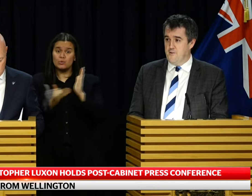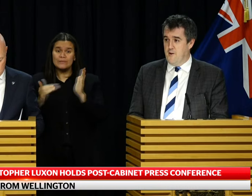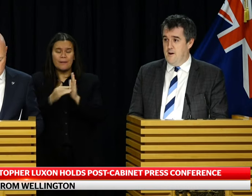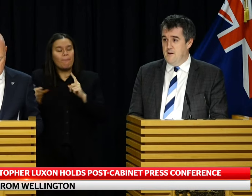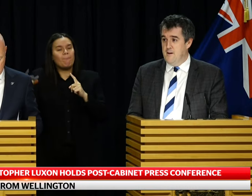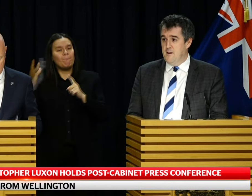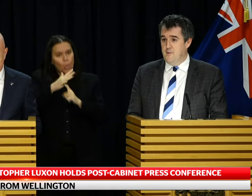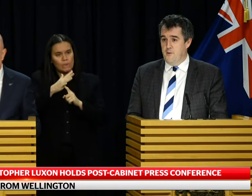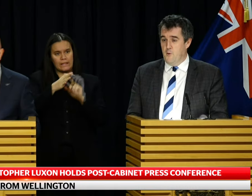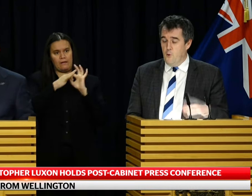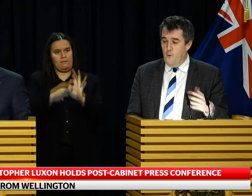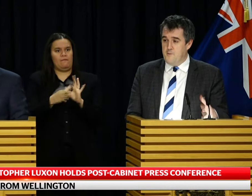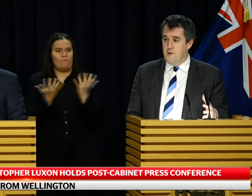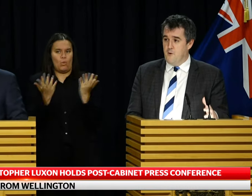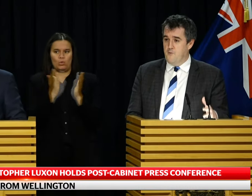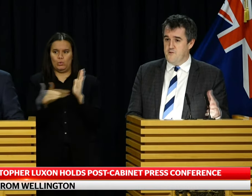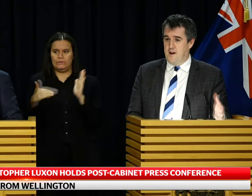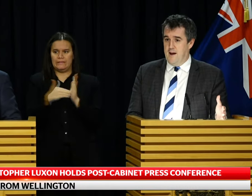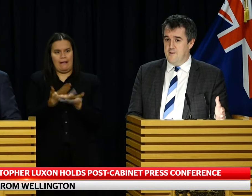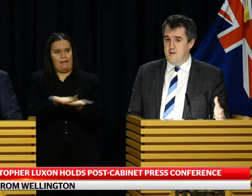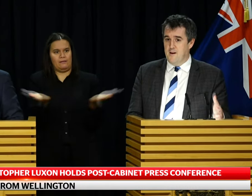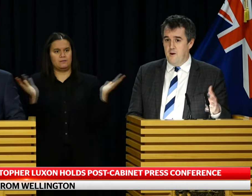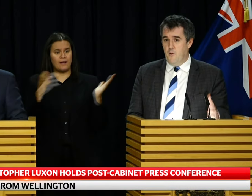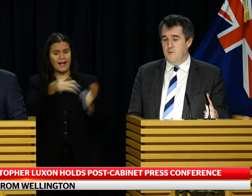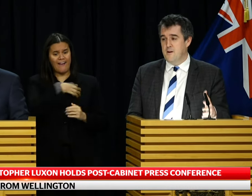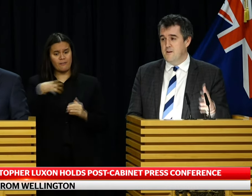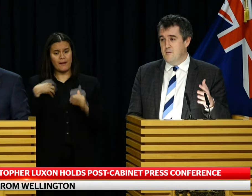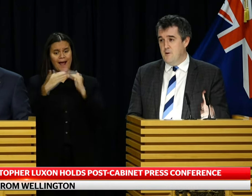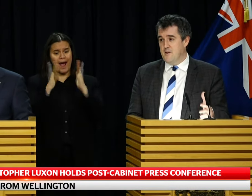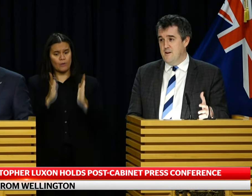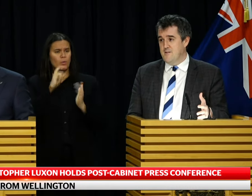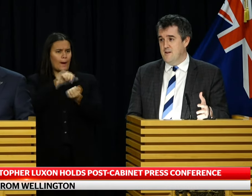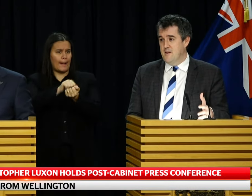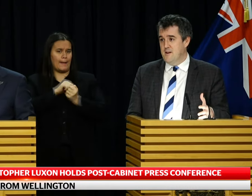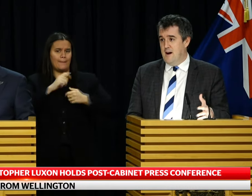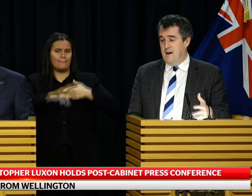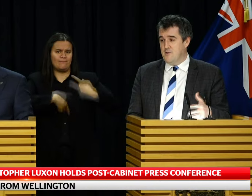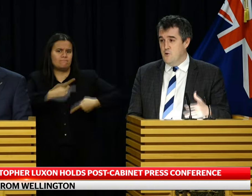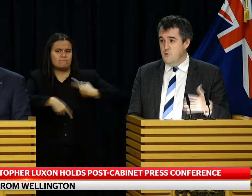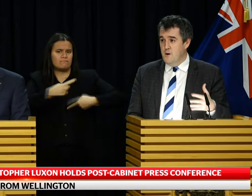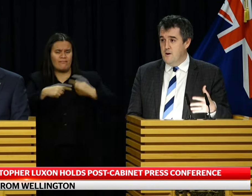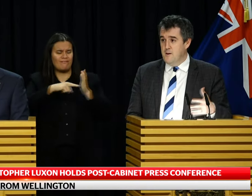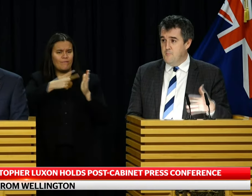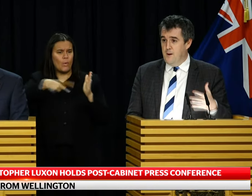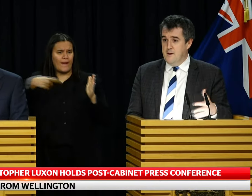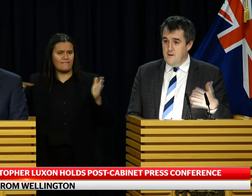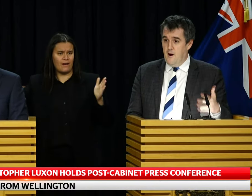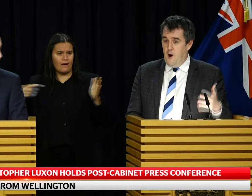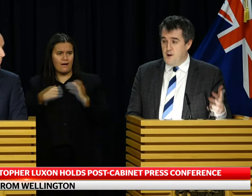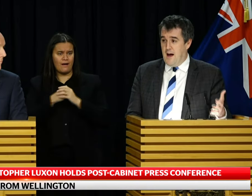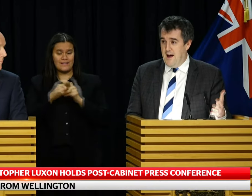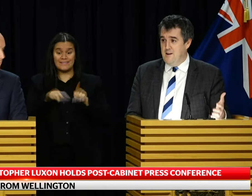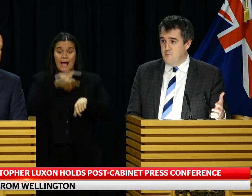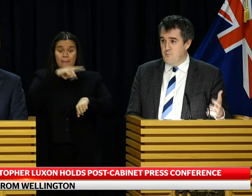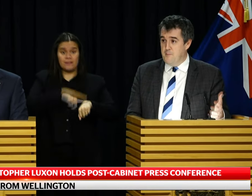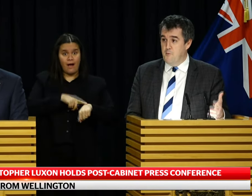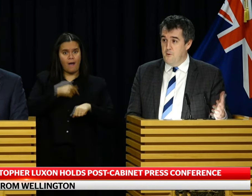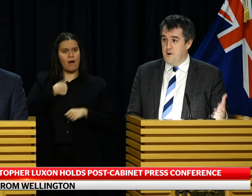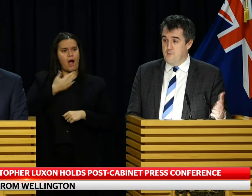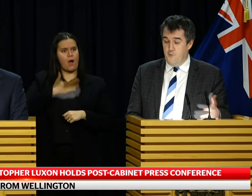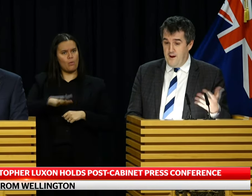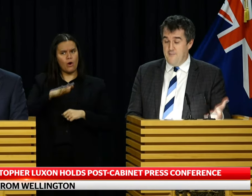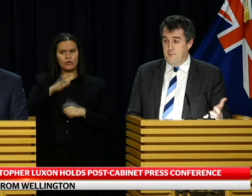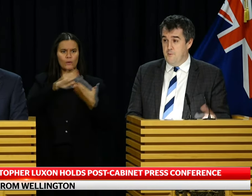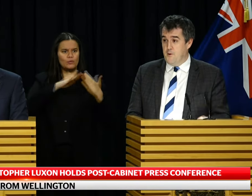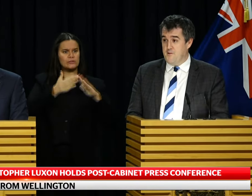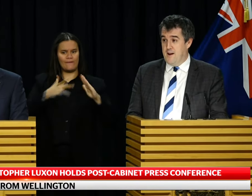play in New Zealand society. There will always be a role for state housing, and I want communities to be okay with people